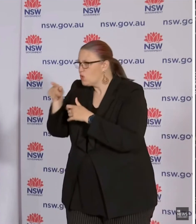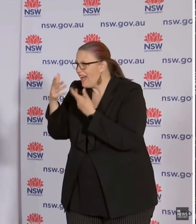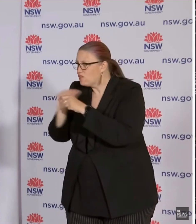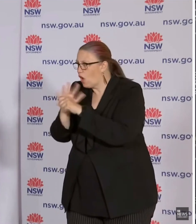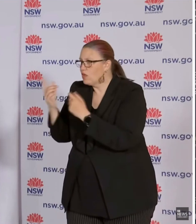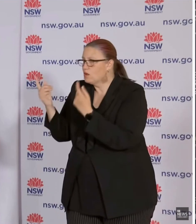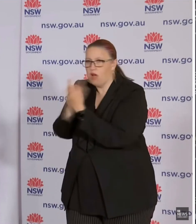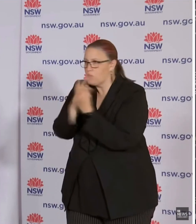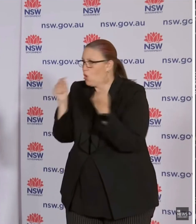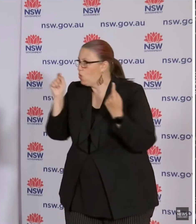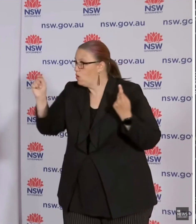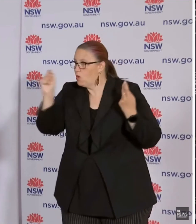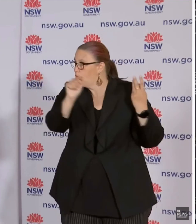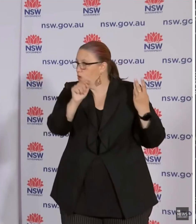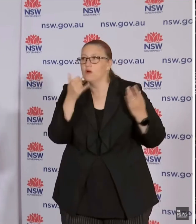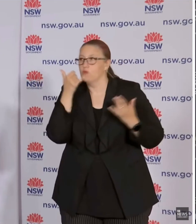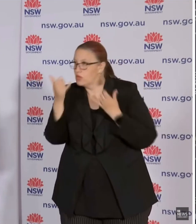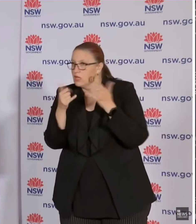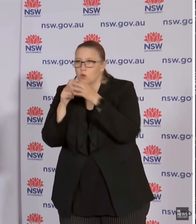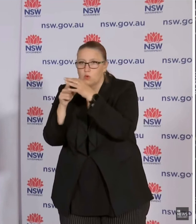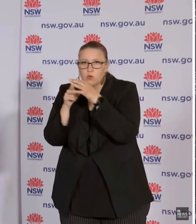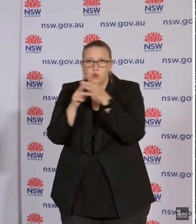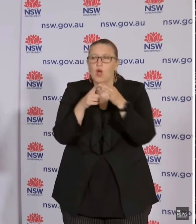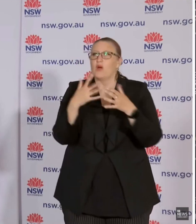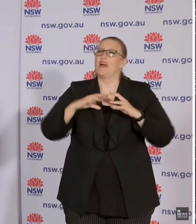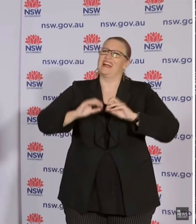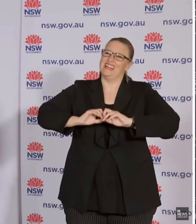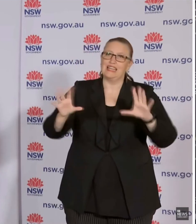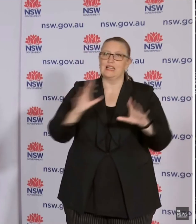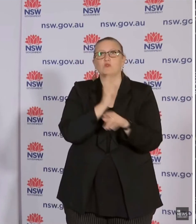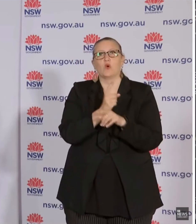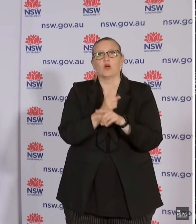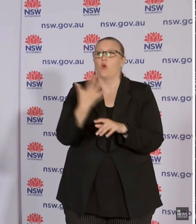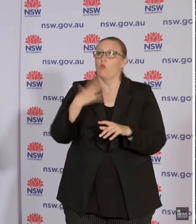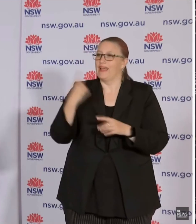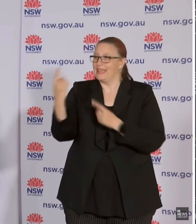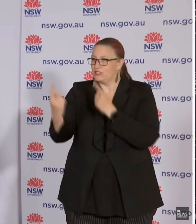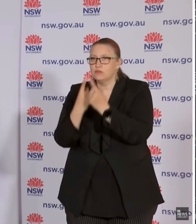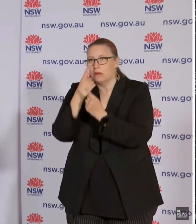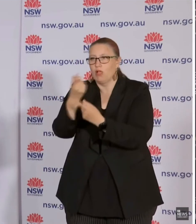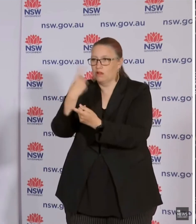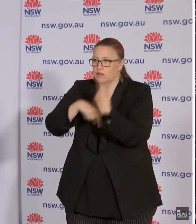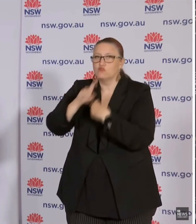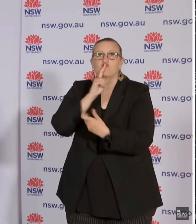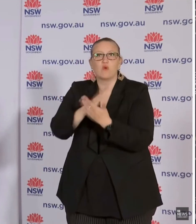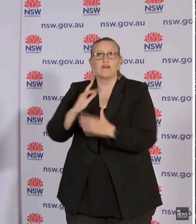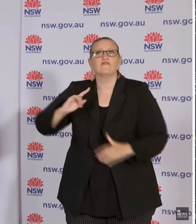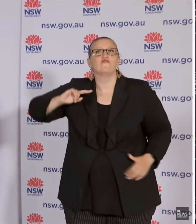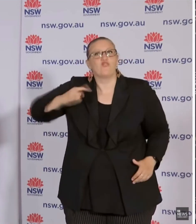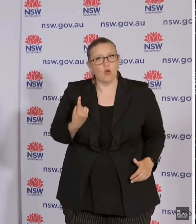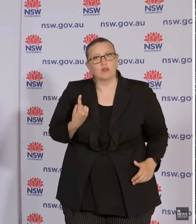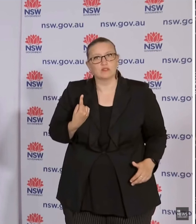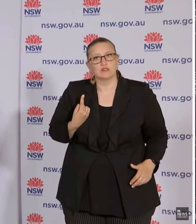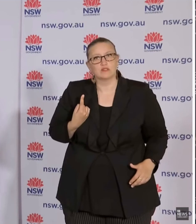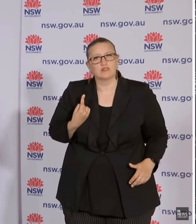our broader community safe is that our health staff be able to elicit that information from each of those people first and foremost.